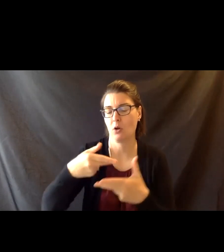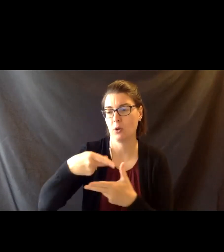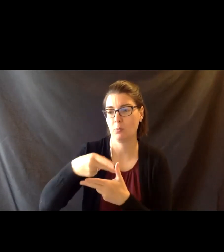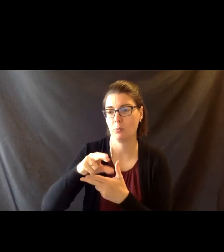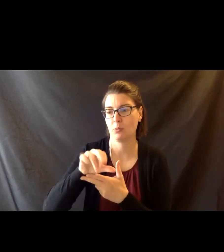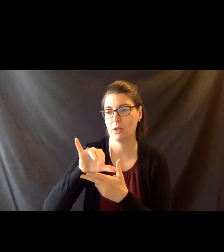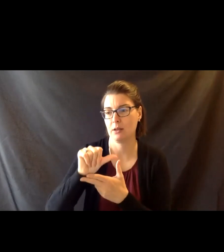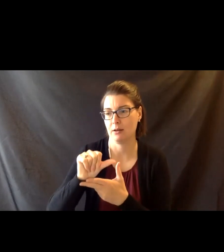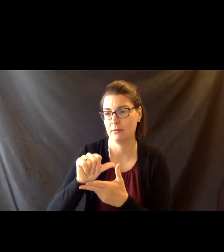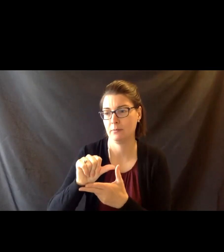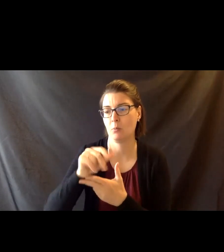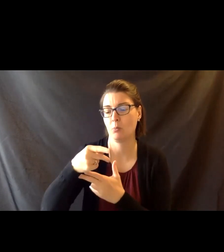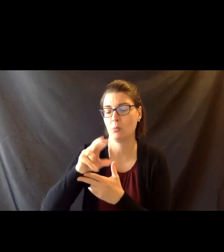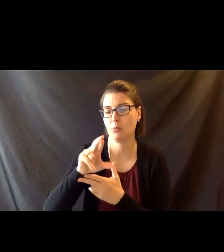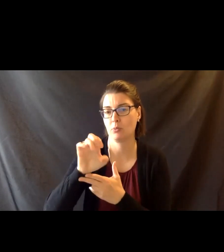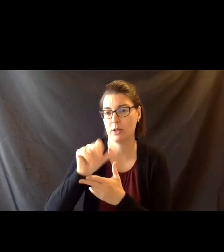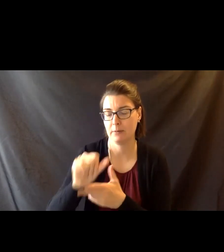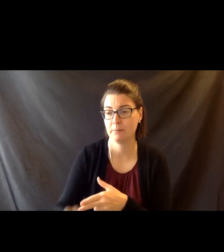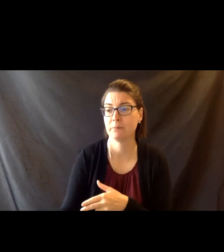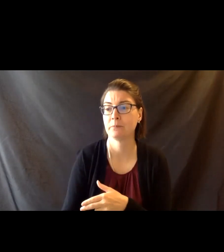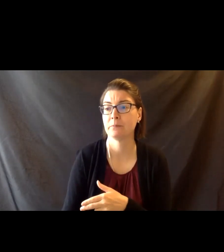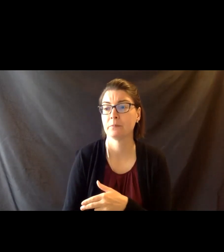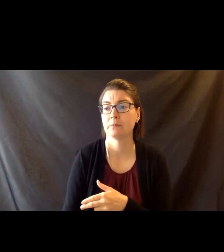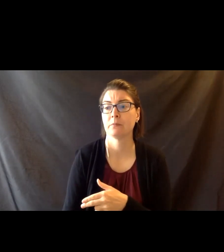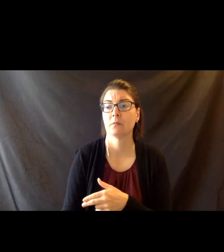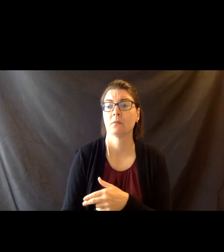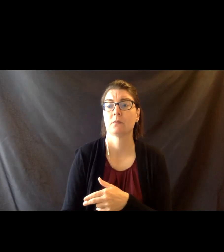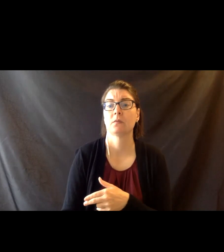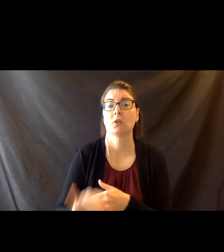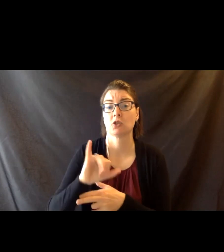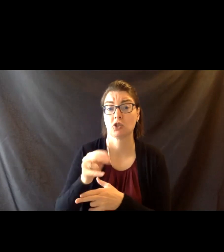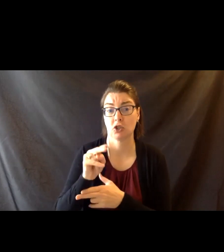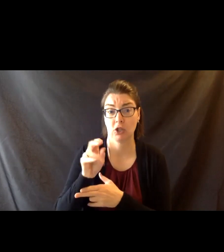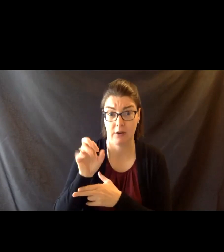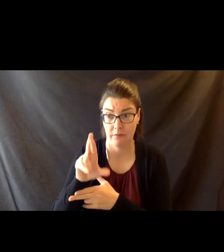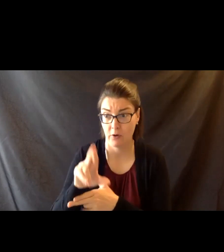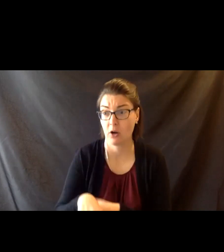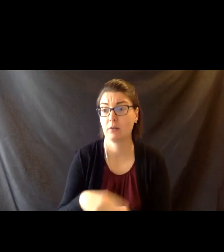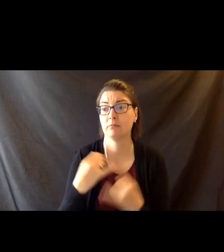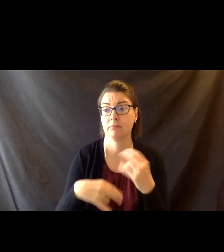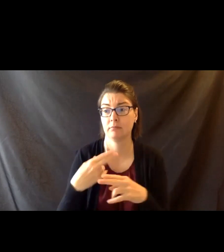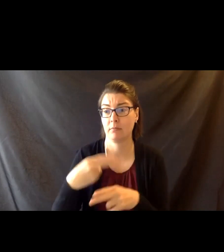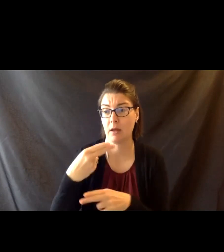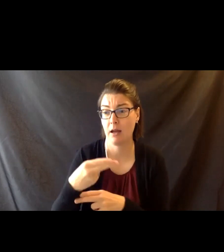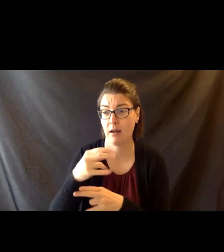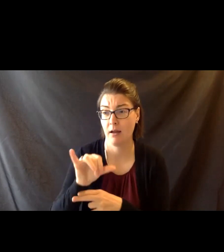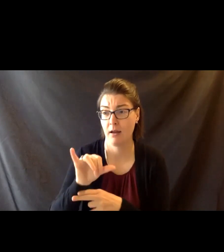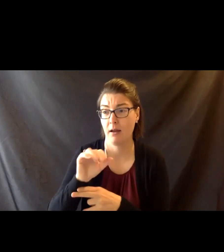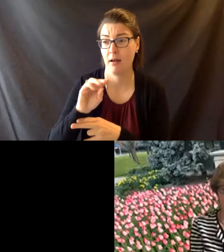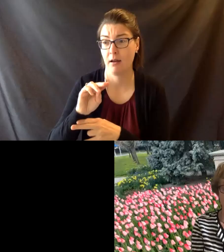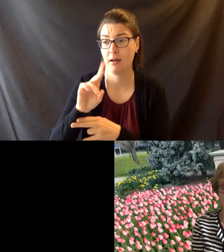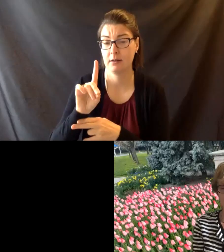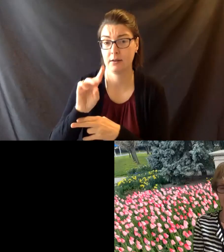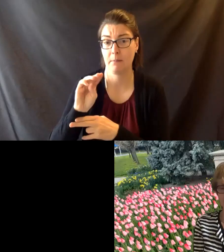Jennifer Heinemann, Faculty of Environmental and Urban Change, is the recipient of the Priya Award.